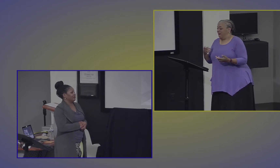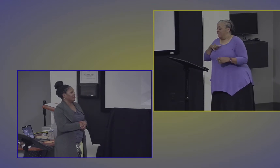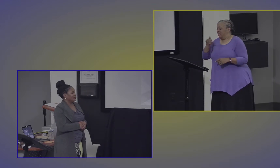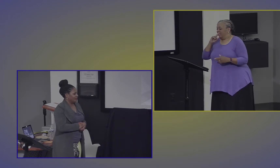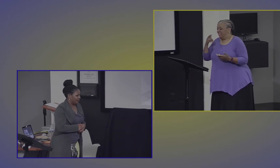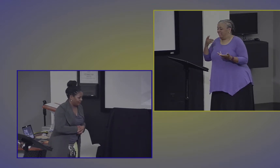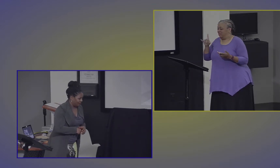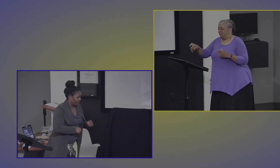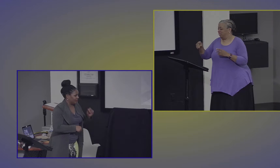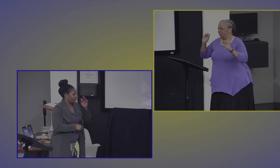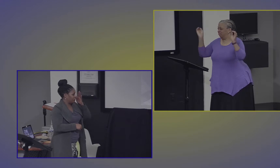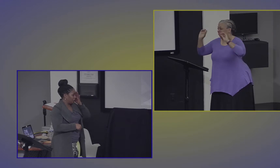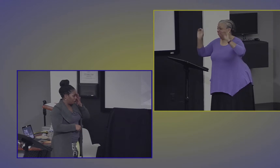And the list goes on.